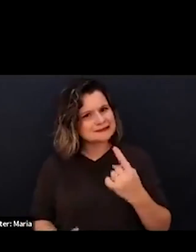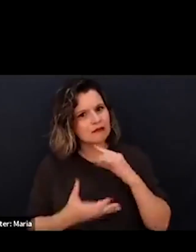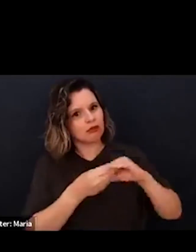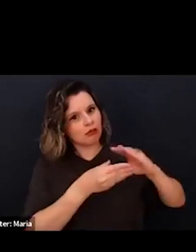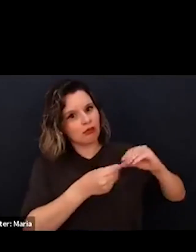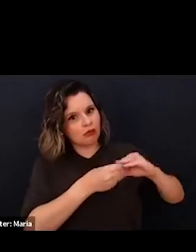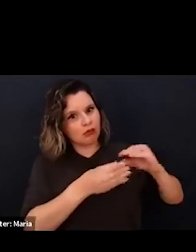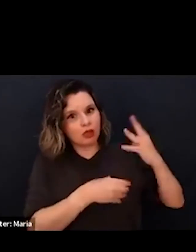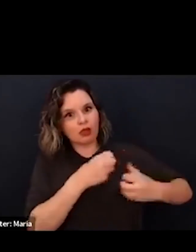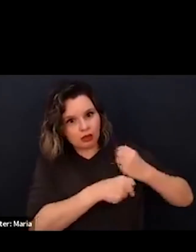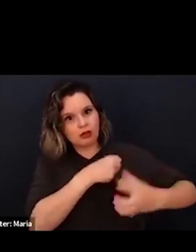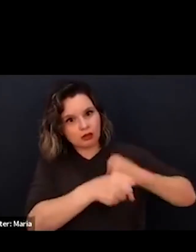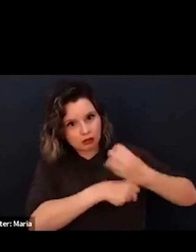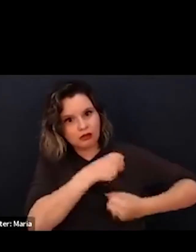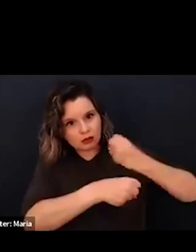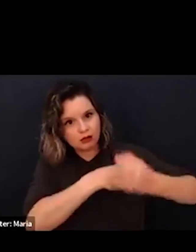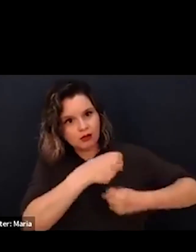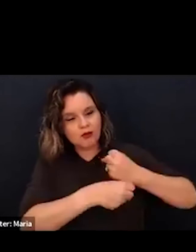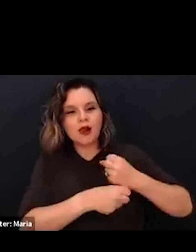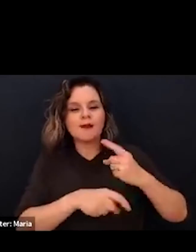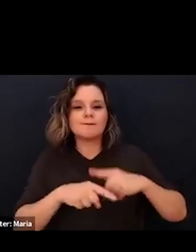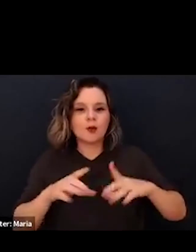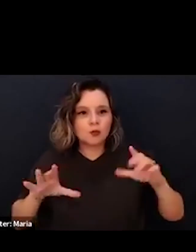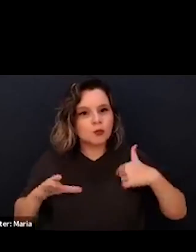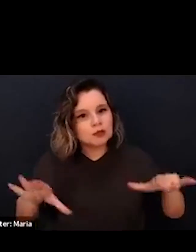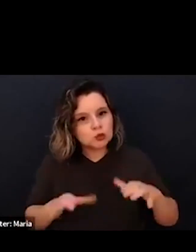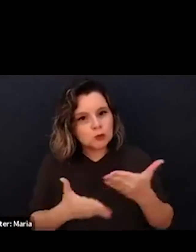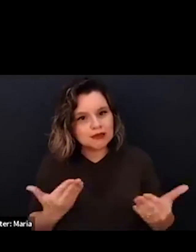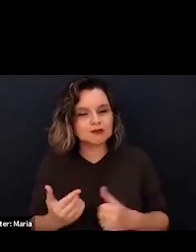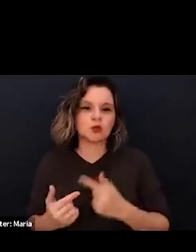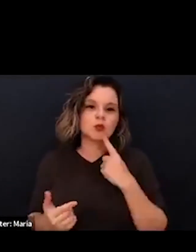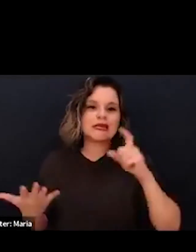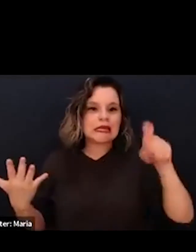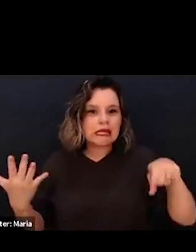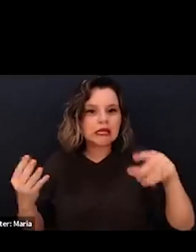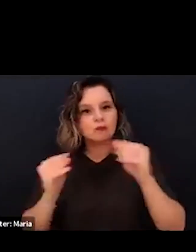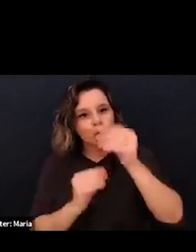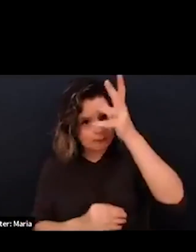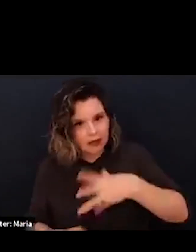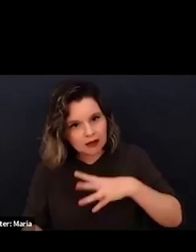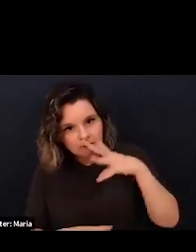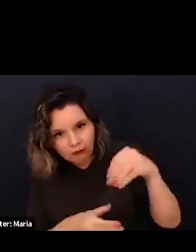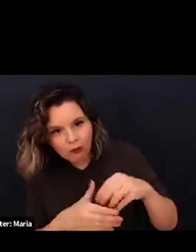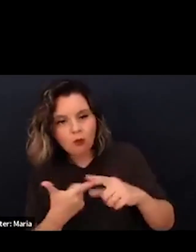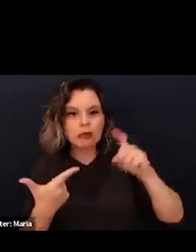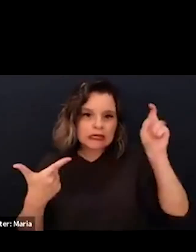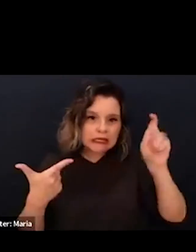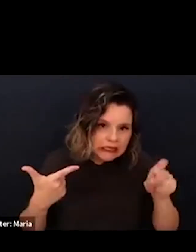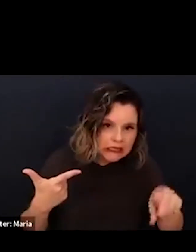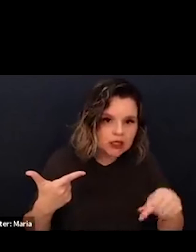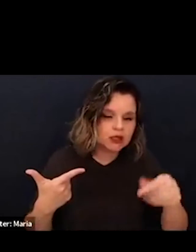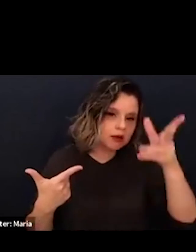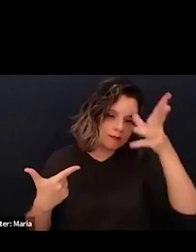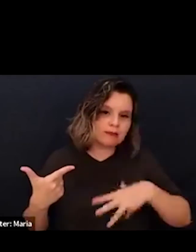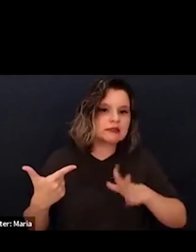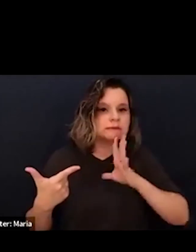for years and years. But we have been doing stuff. So we can't just say we need to get more men involved. We need to get more men